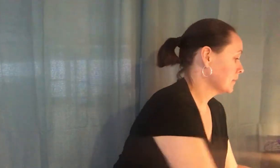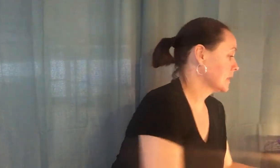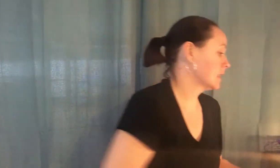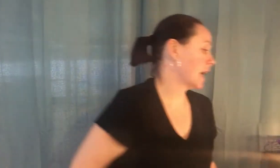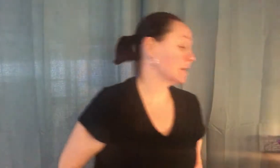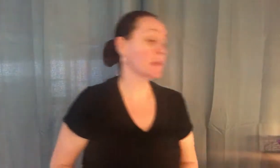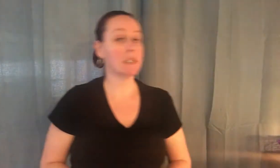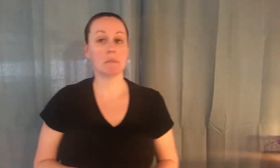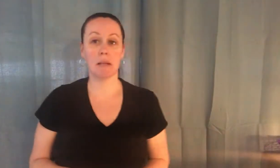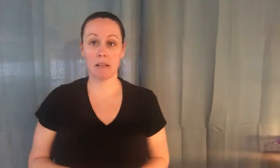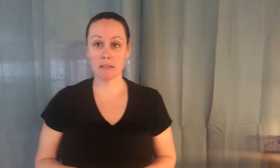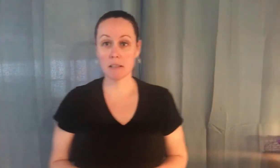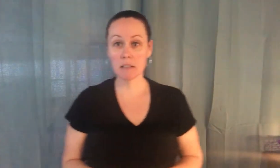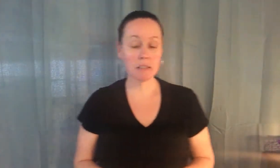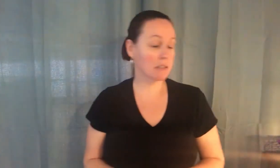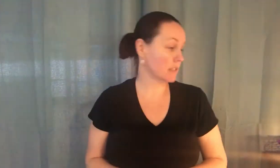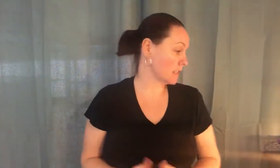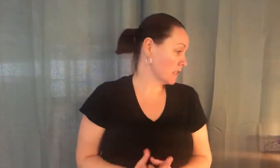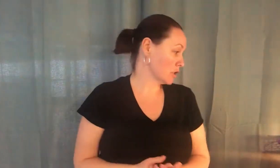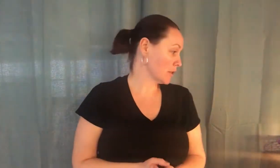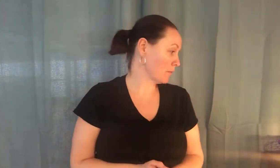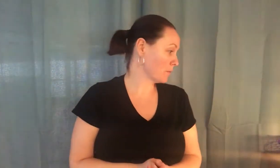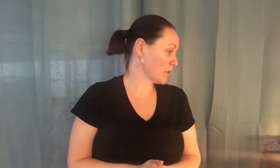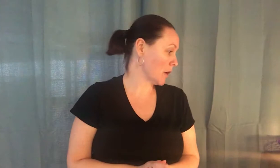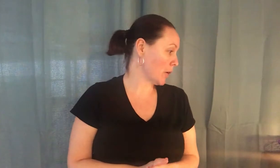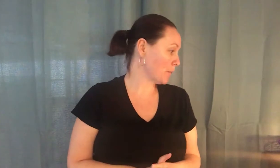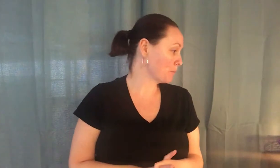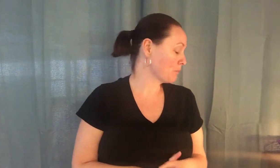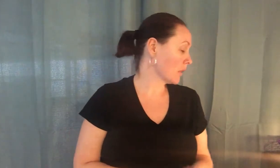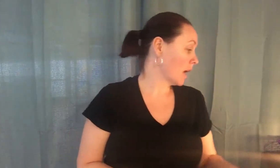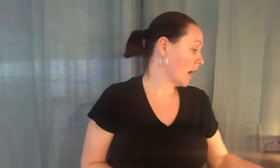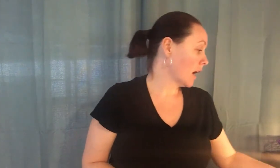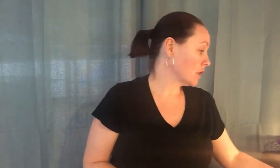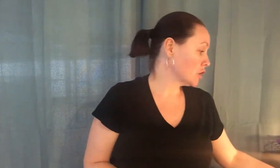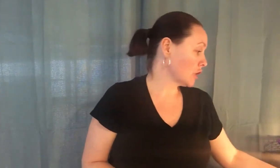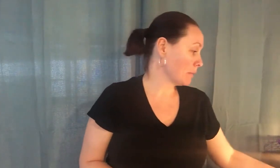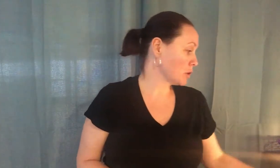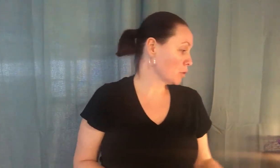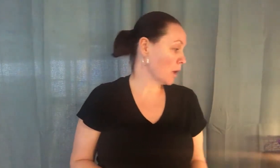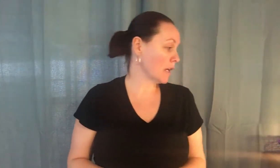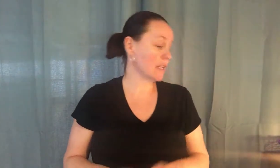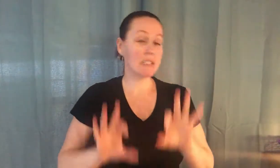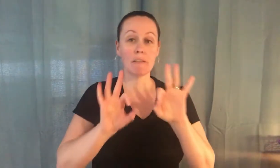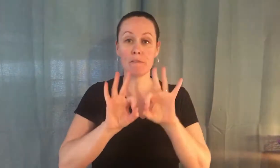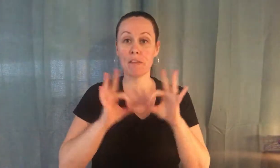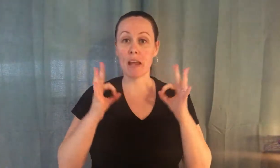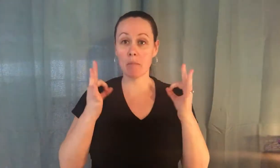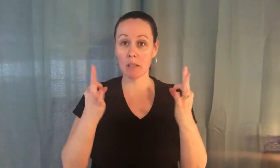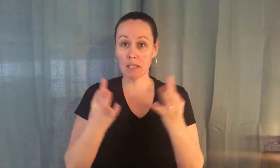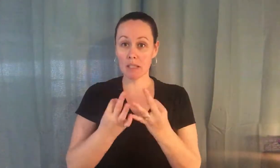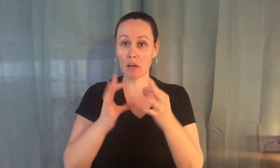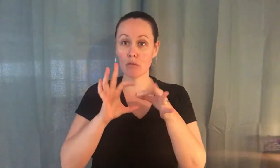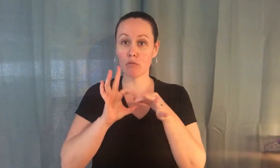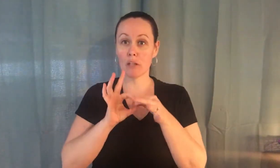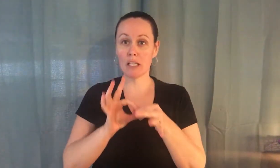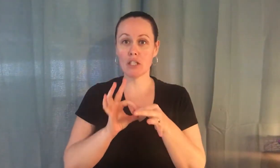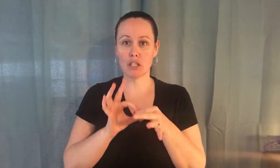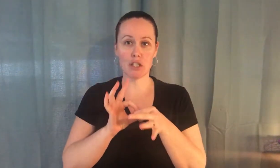to guide me in my lessons to teach. So, chapter 1 is family